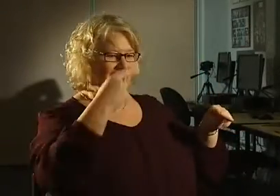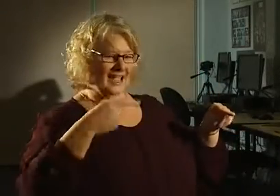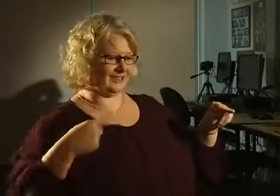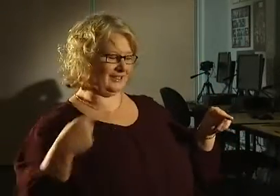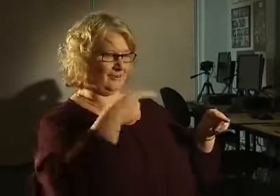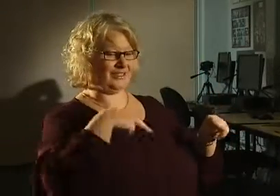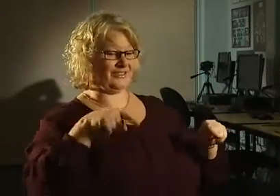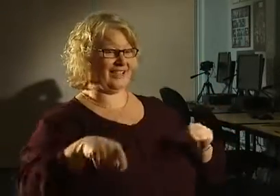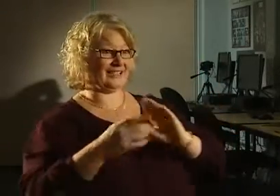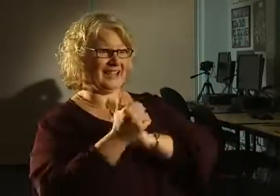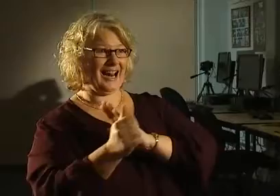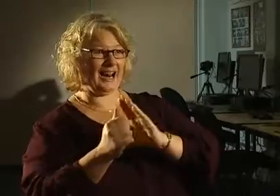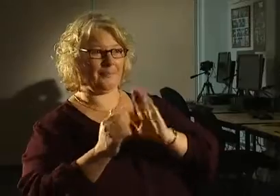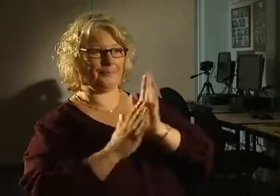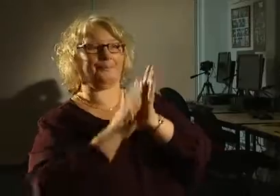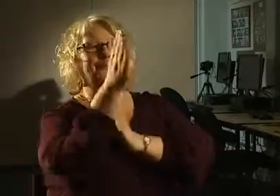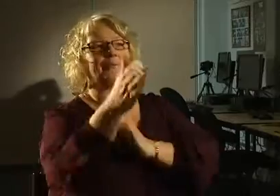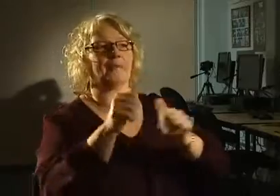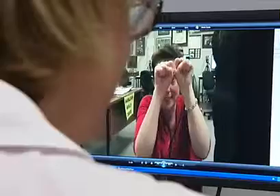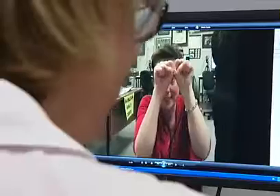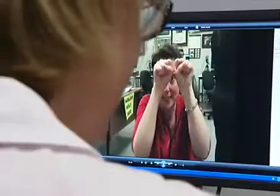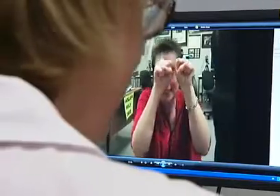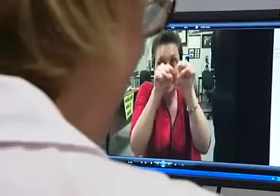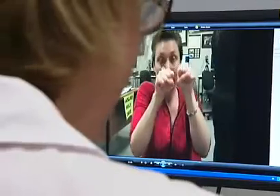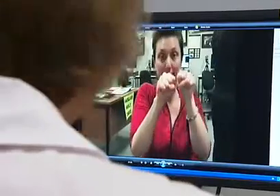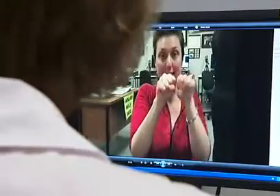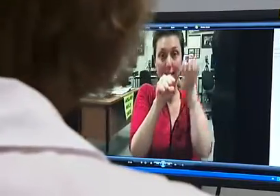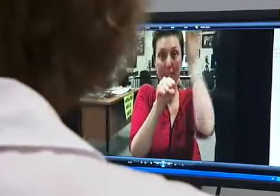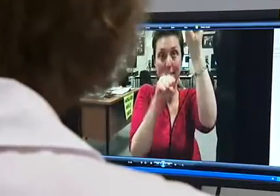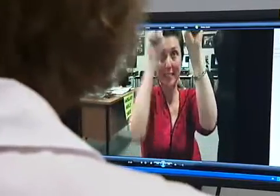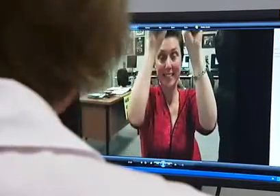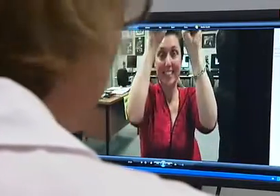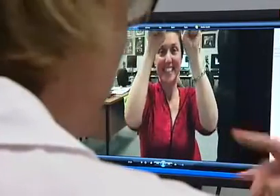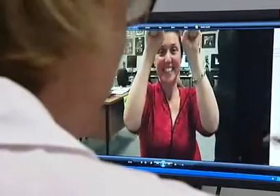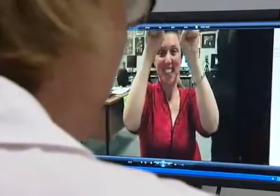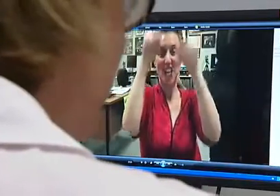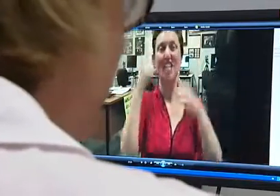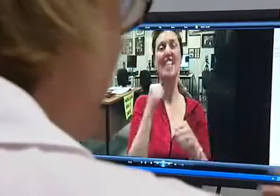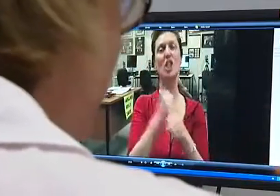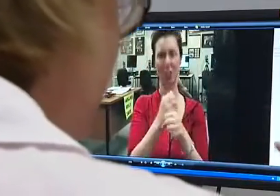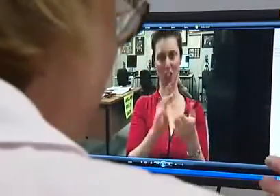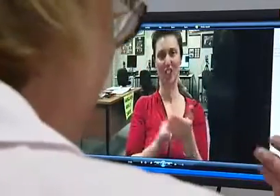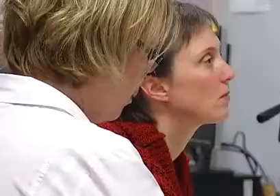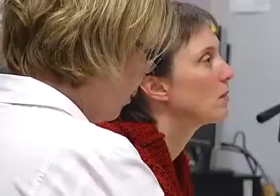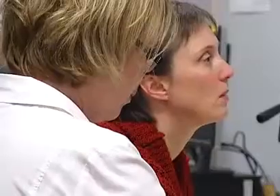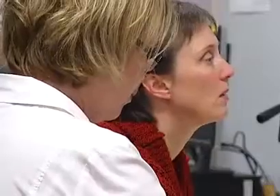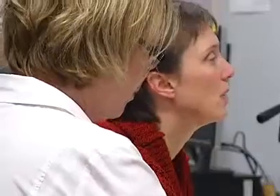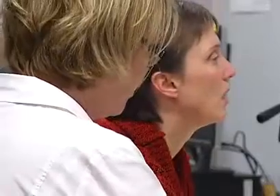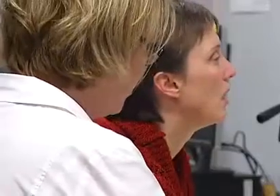They're not the same as the courses that are run here. I cannot believe the decision's been made to cut the course. I think that it's